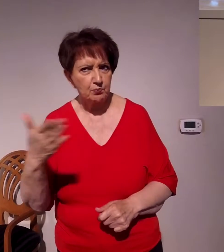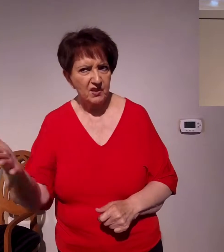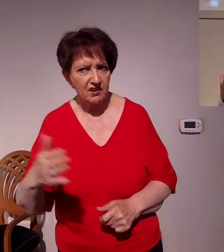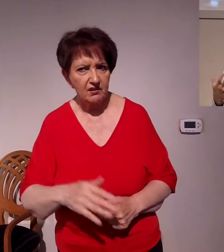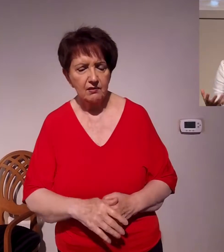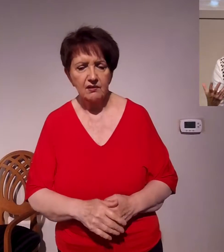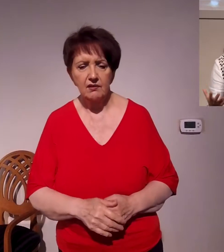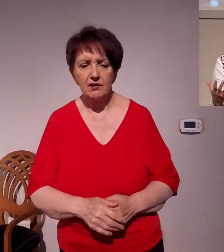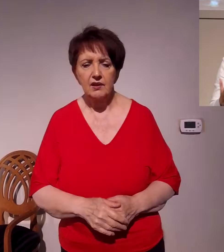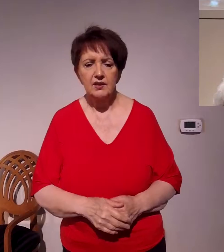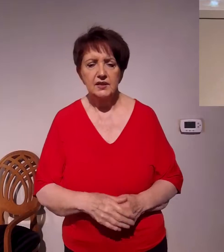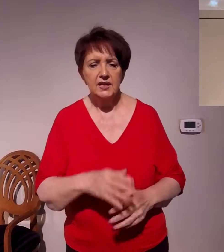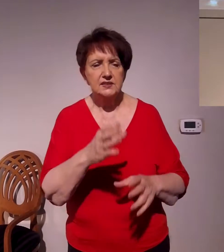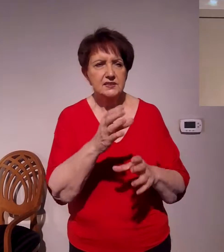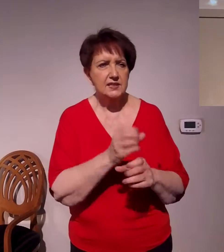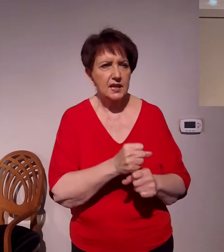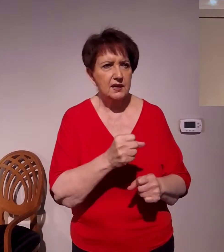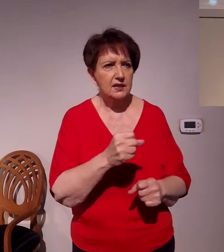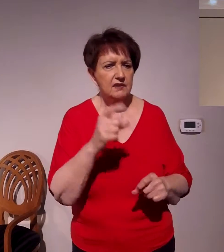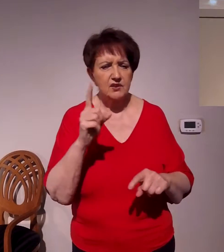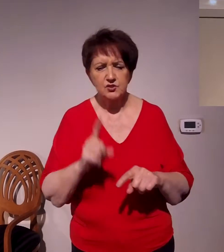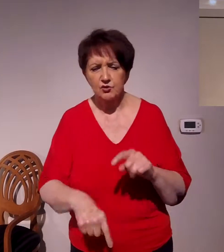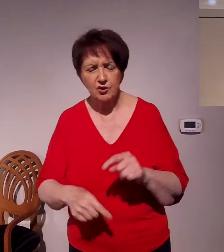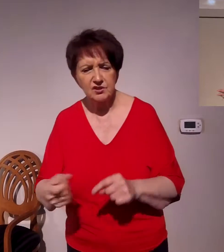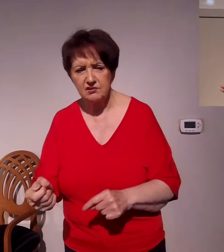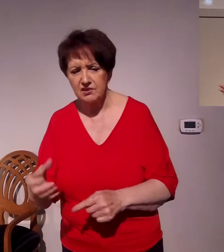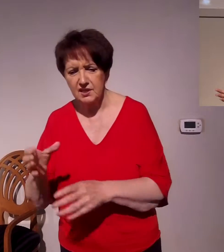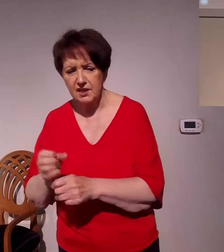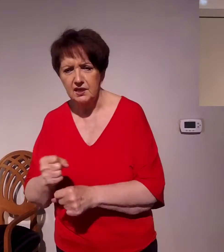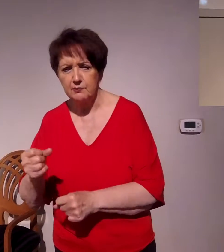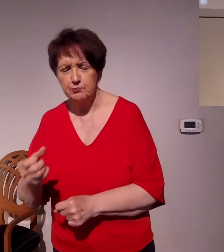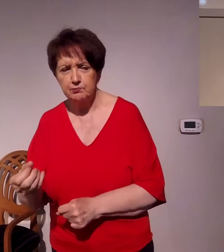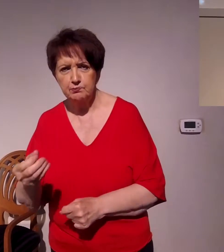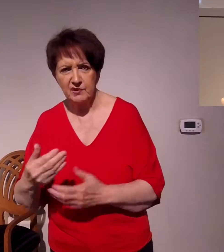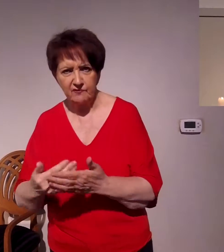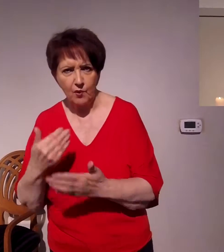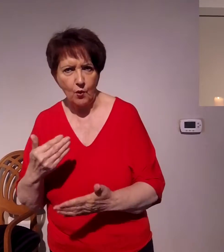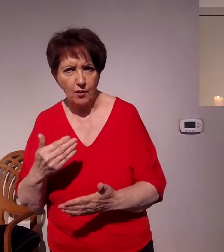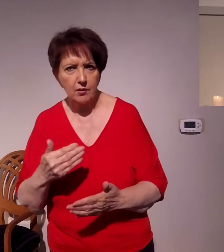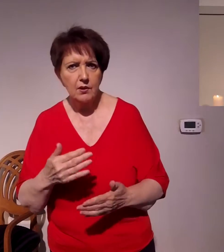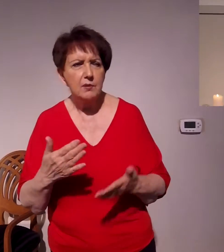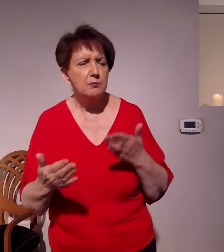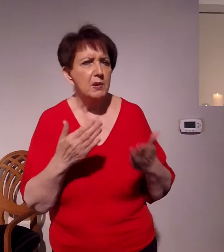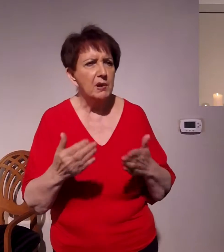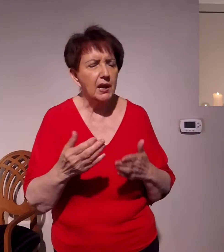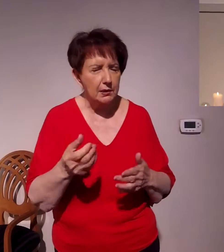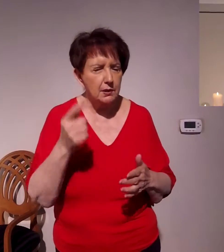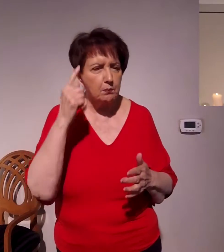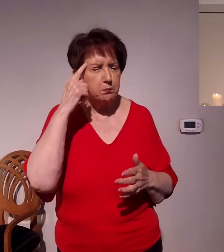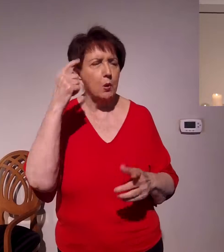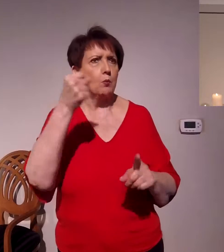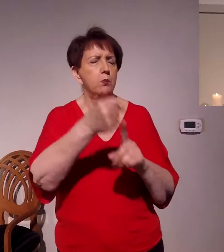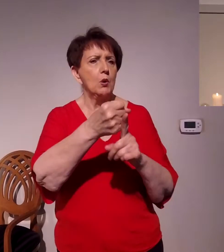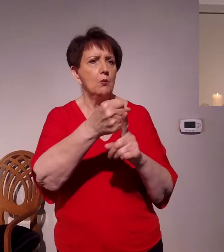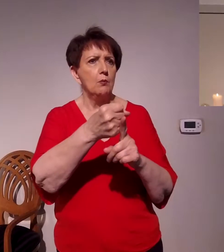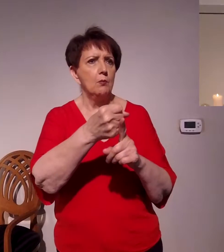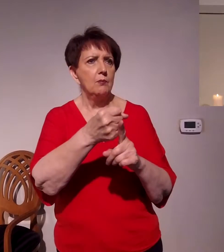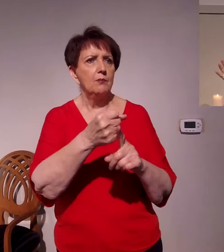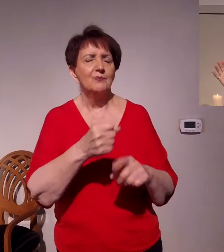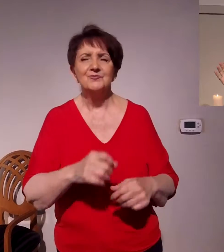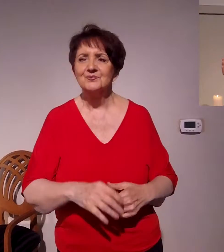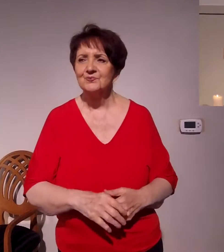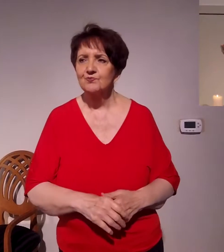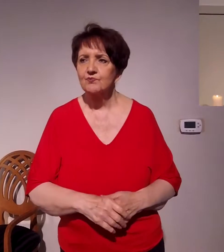it's like getting something that you couldn't get. You know, Oprah would call it aha moments, whatever, but you like grok something. So y'all look that up later.